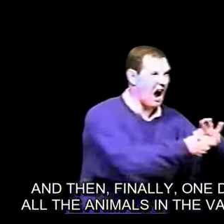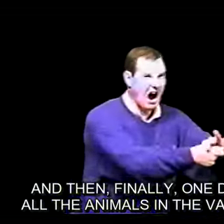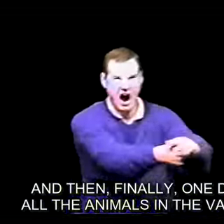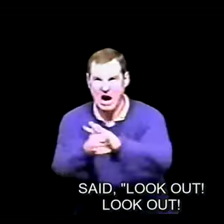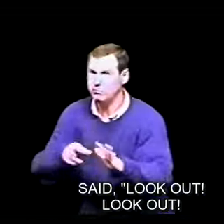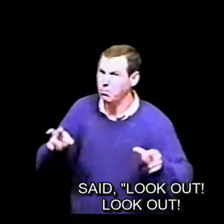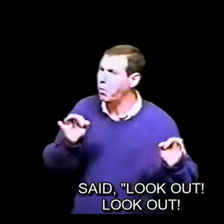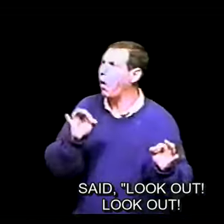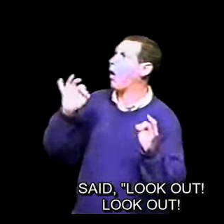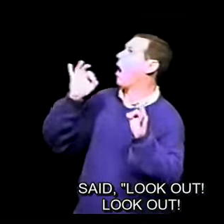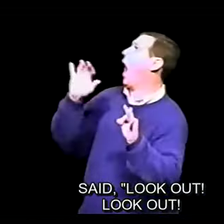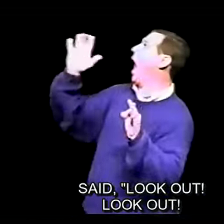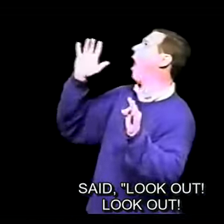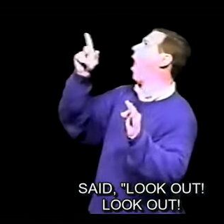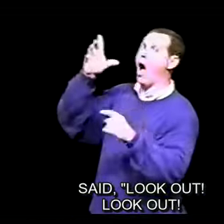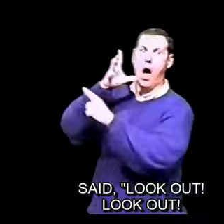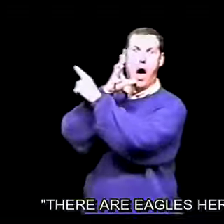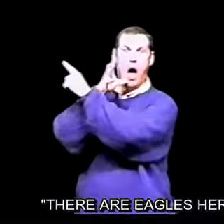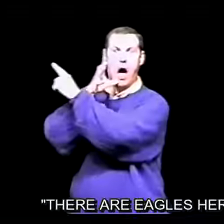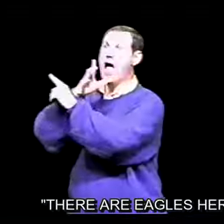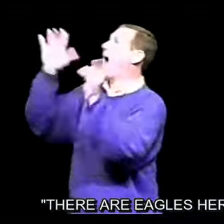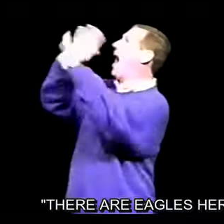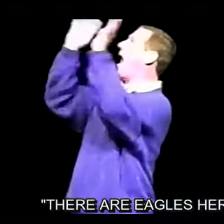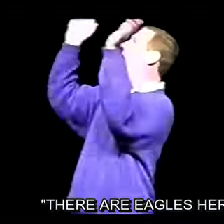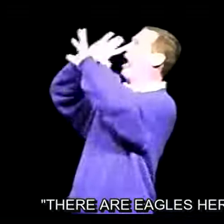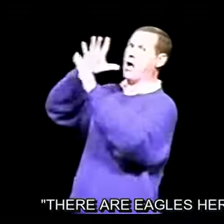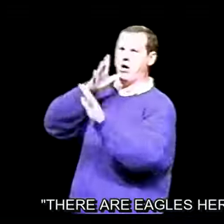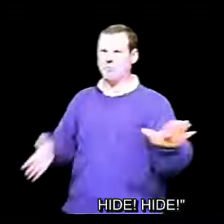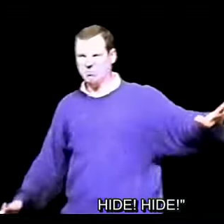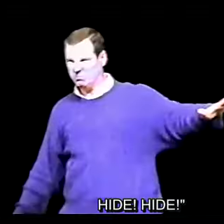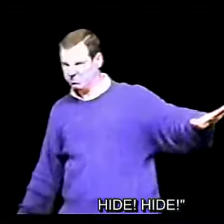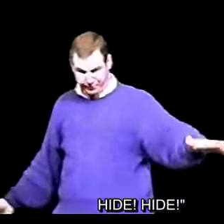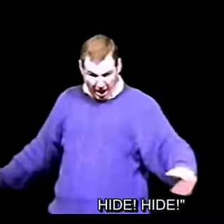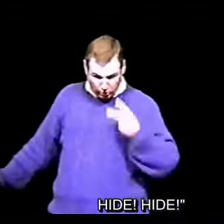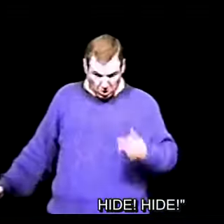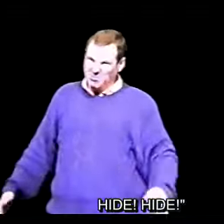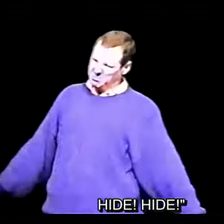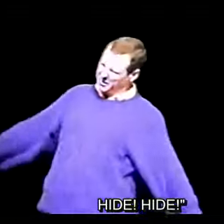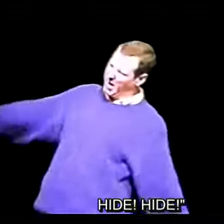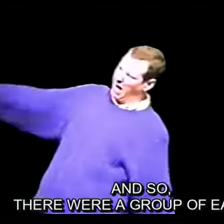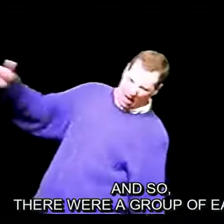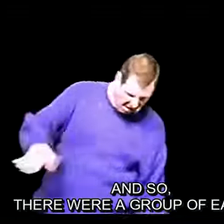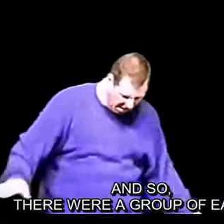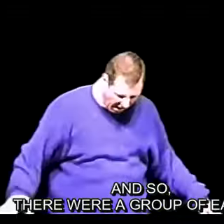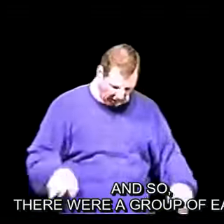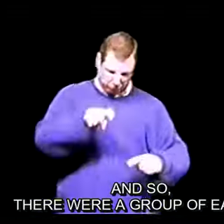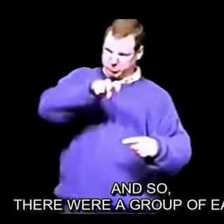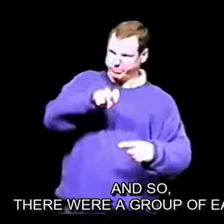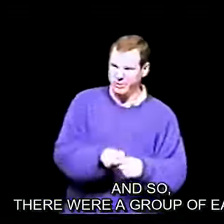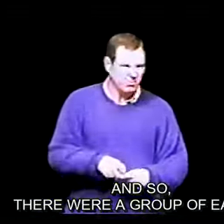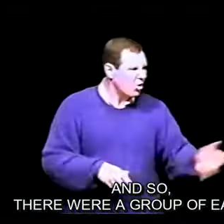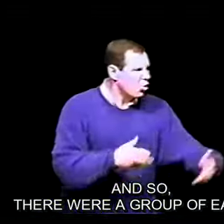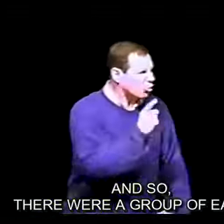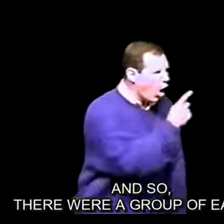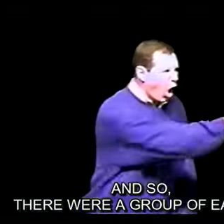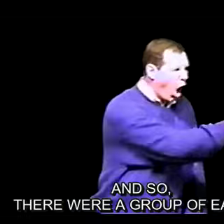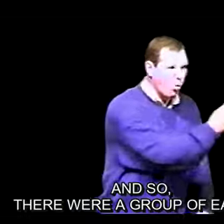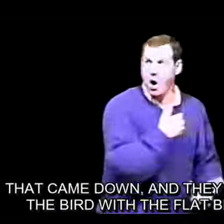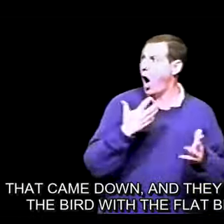out, there are eagles here, hide, hide. And so there were a group of eagles that came